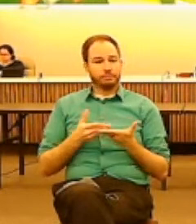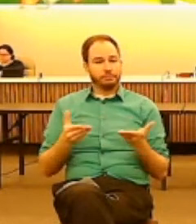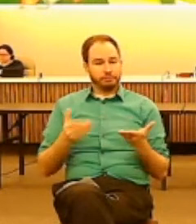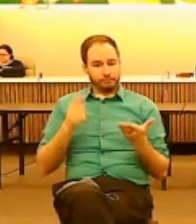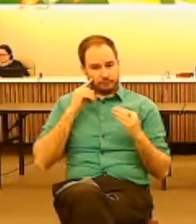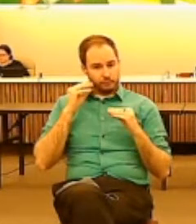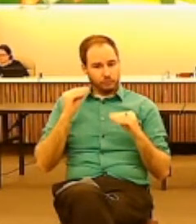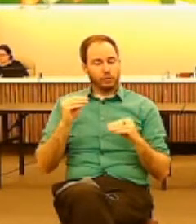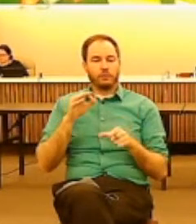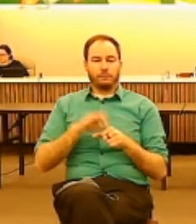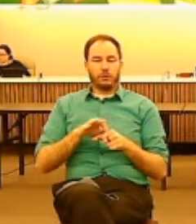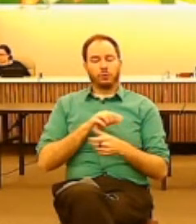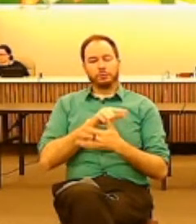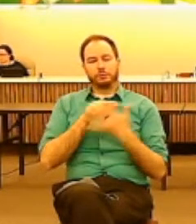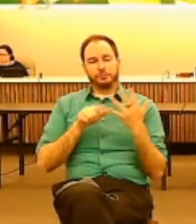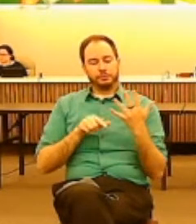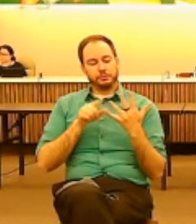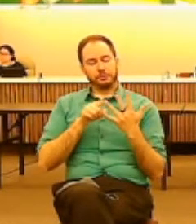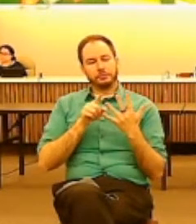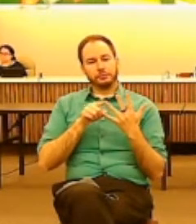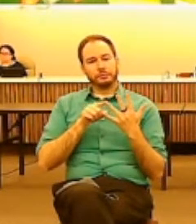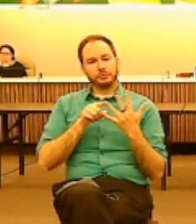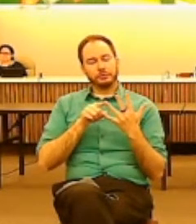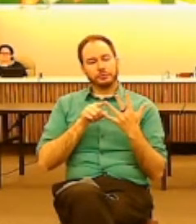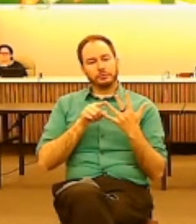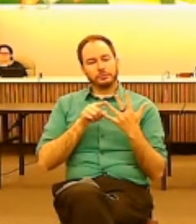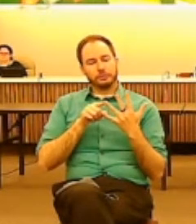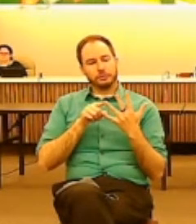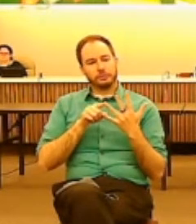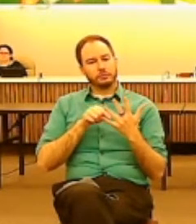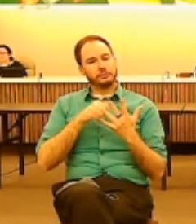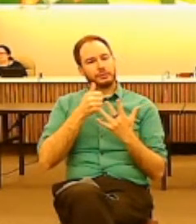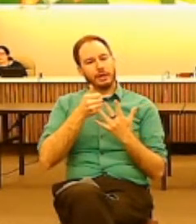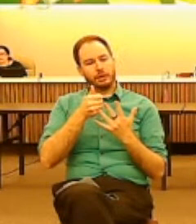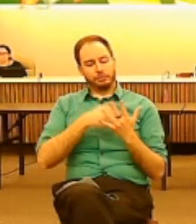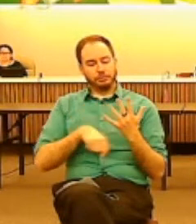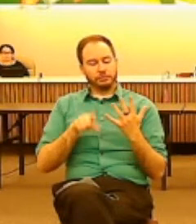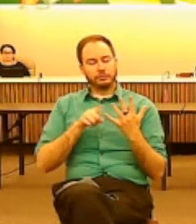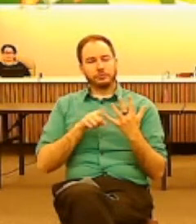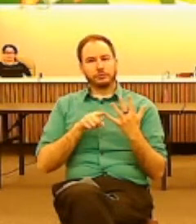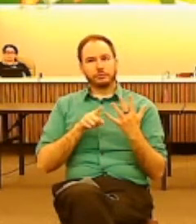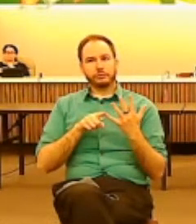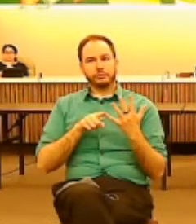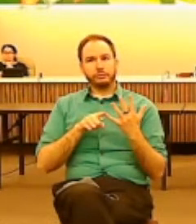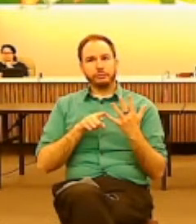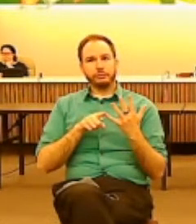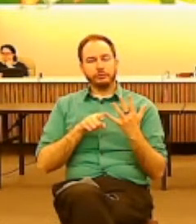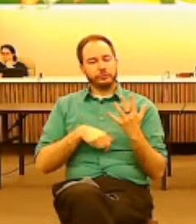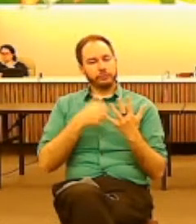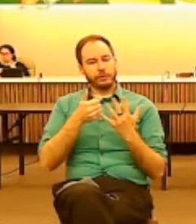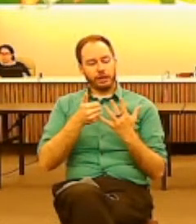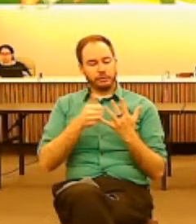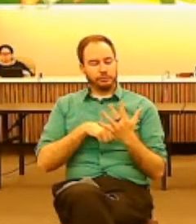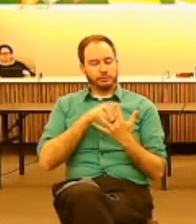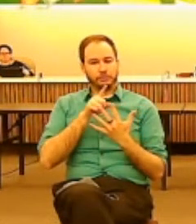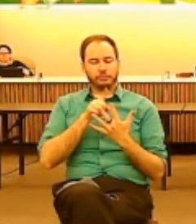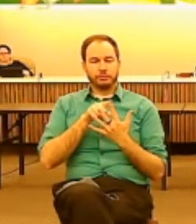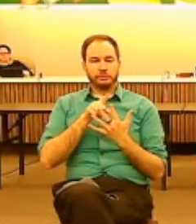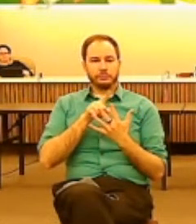Hearing none, please call the roll. Councilmember Safranek? Aye. Councilmember Volsner?